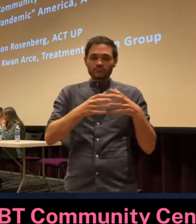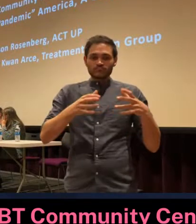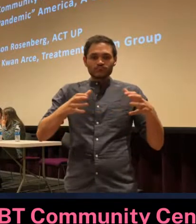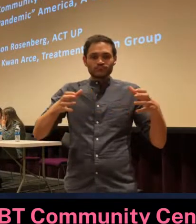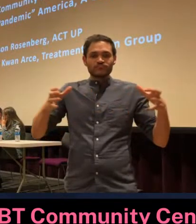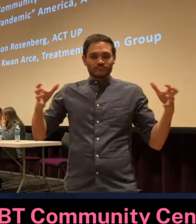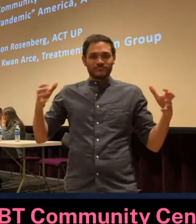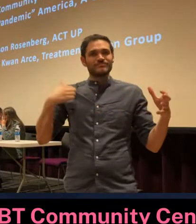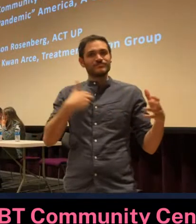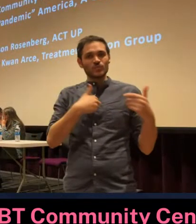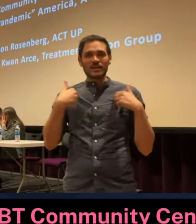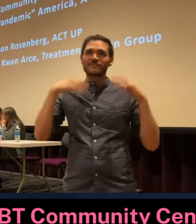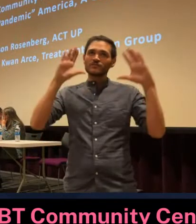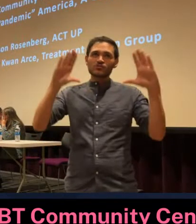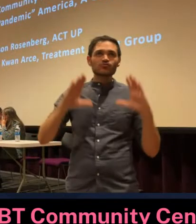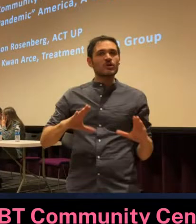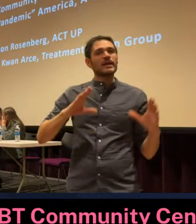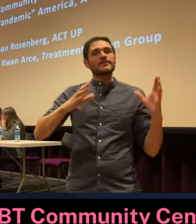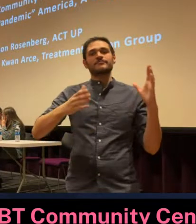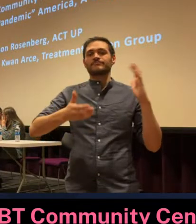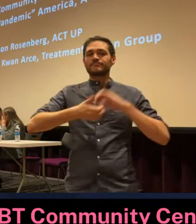fruitful partnership with,